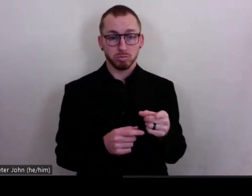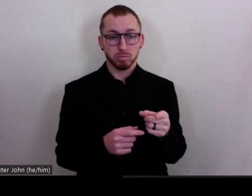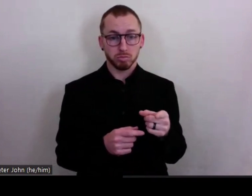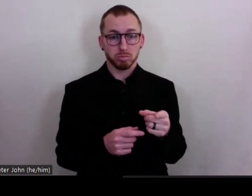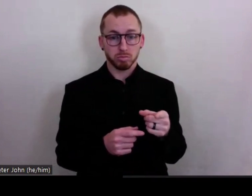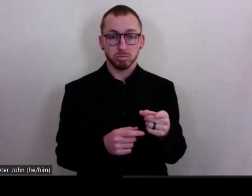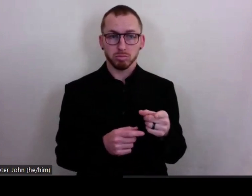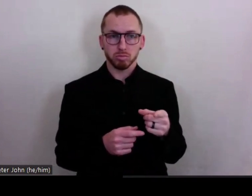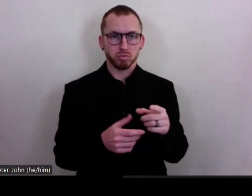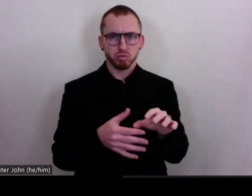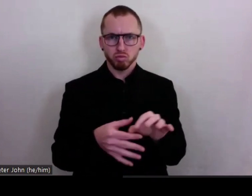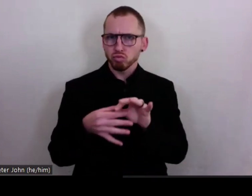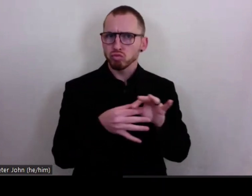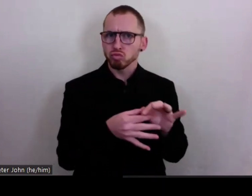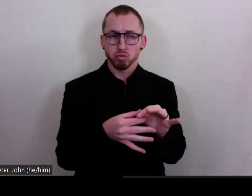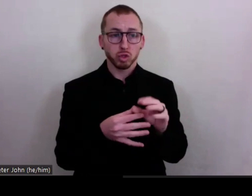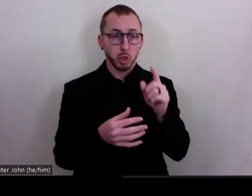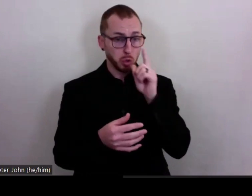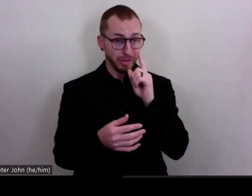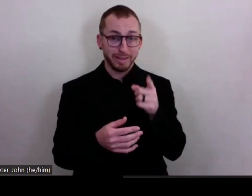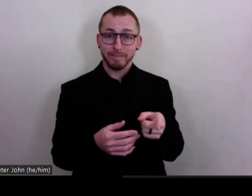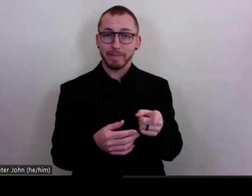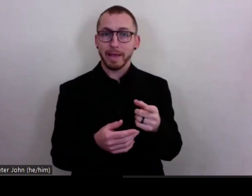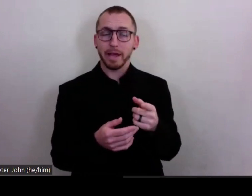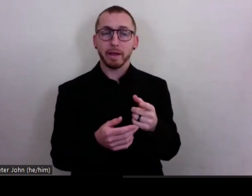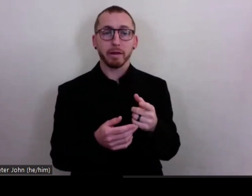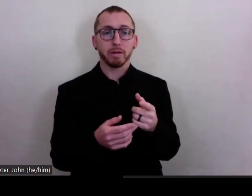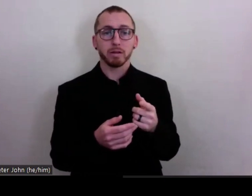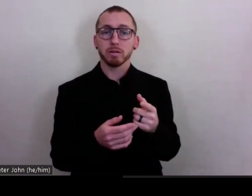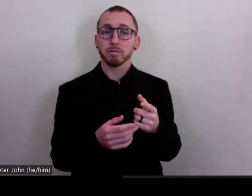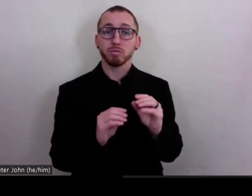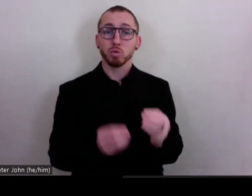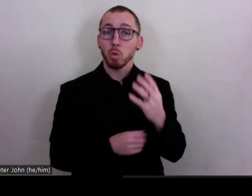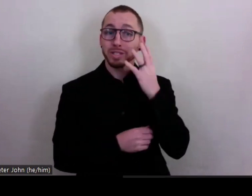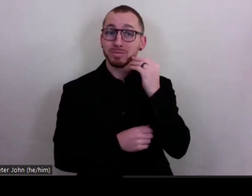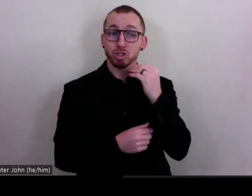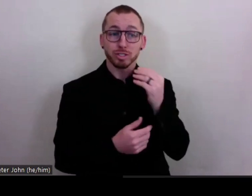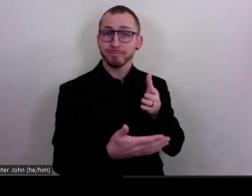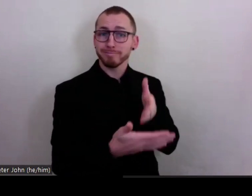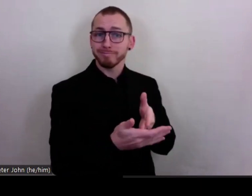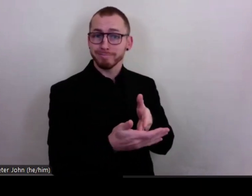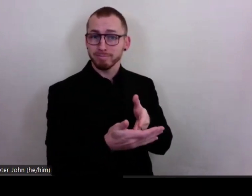that? No. We have many veterans who have